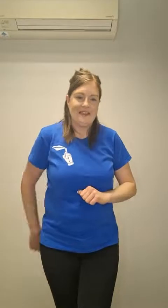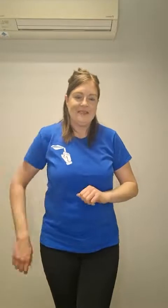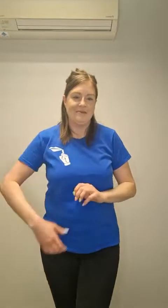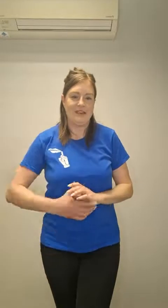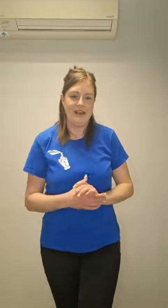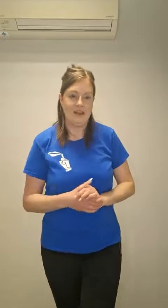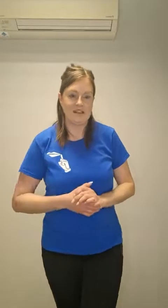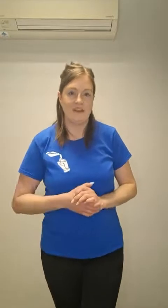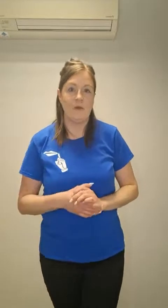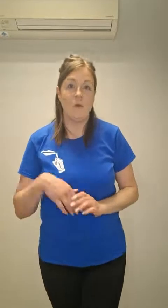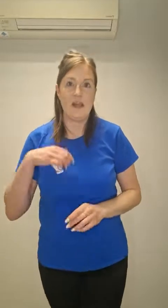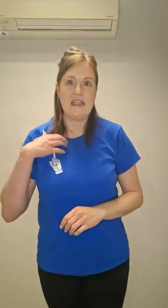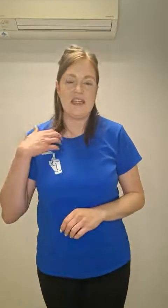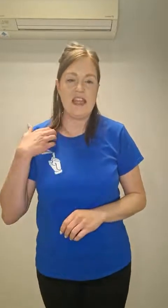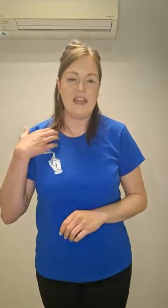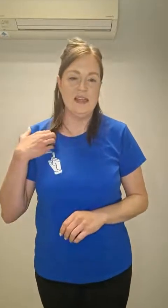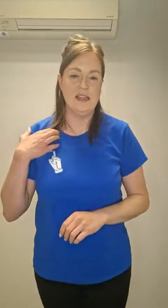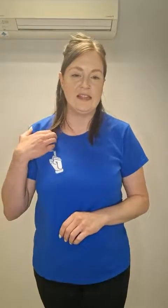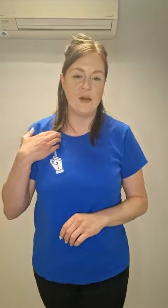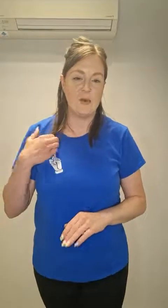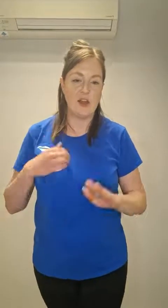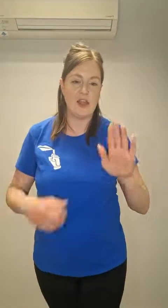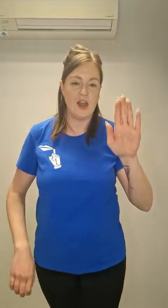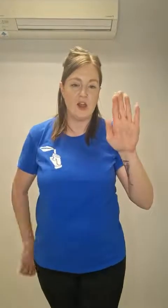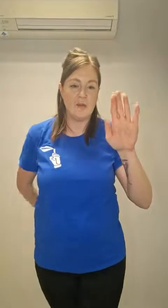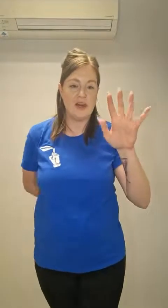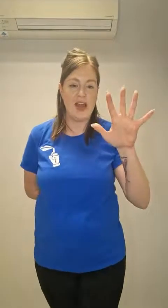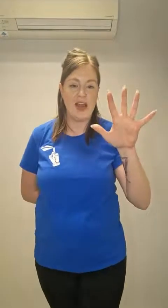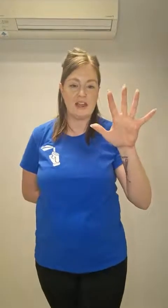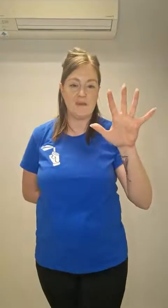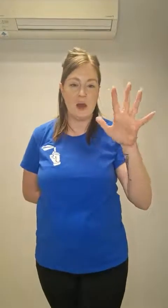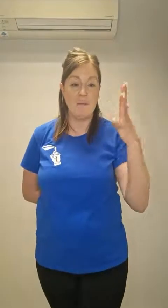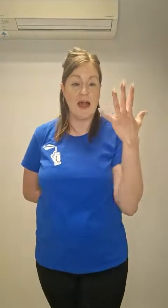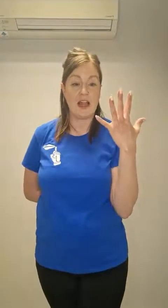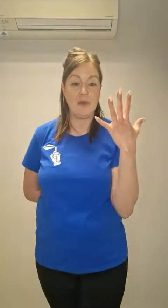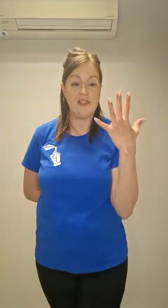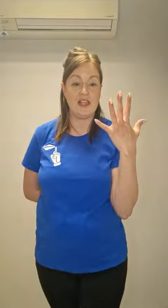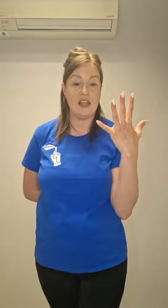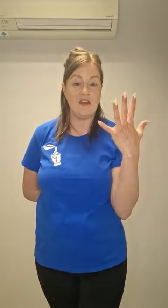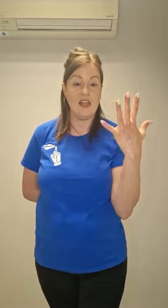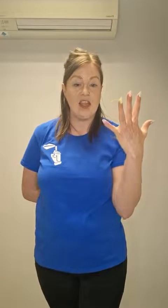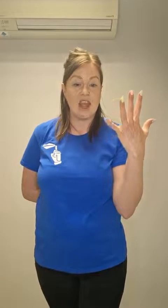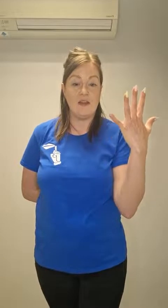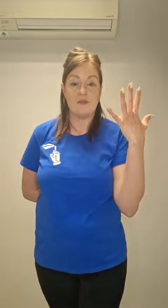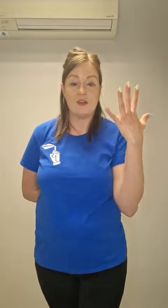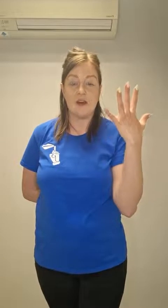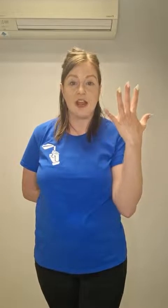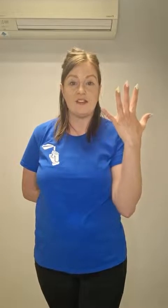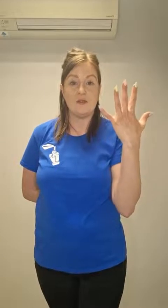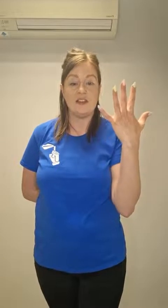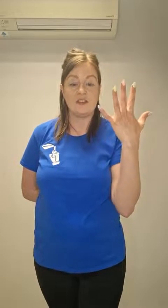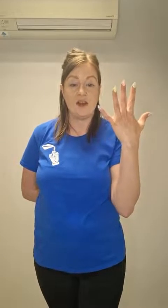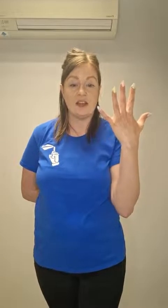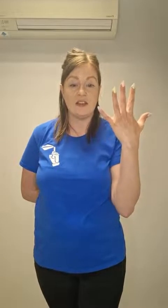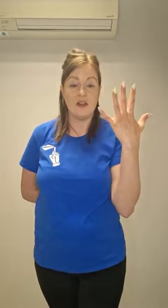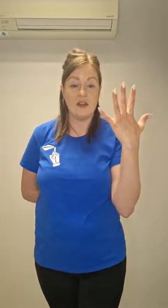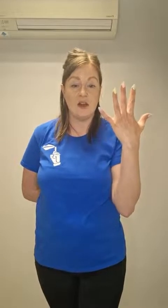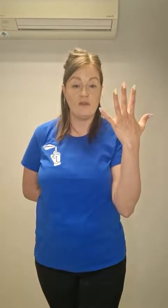We then have the sign for windy. So working open hand, palm back, pointing in front and to the side of your